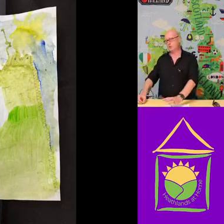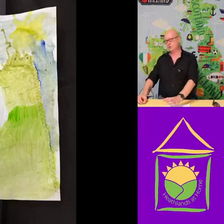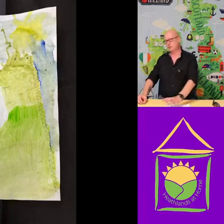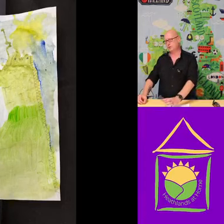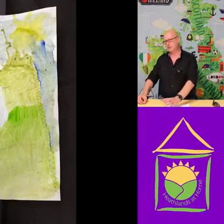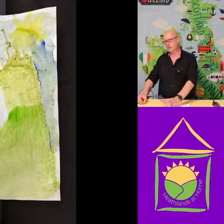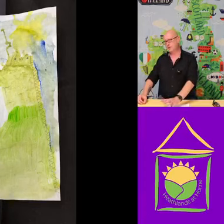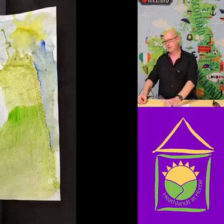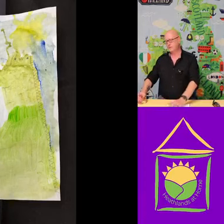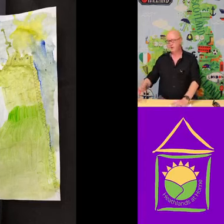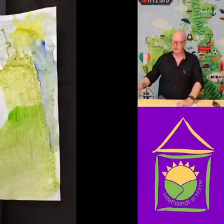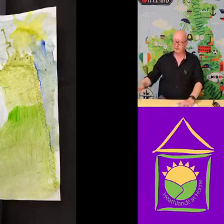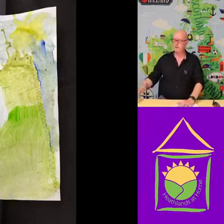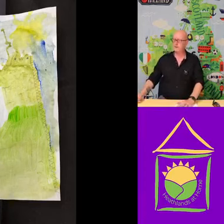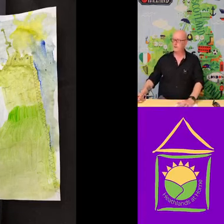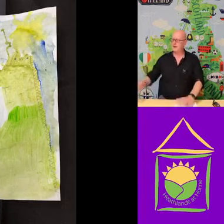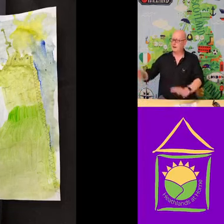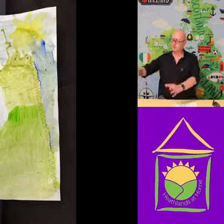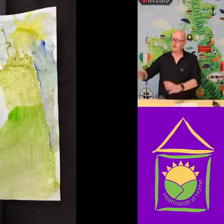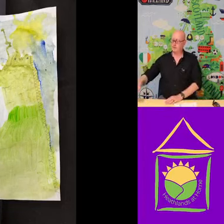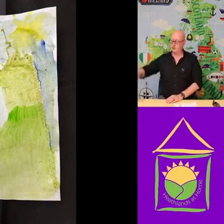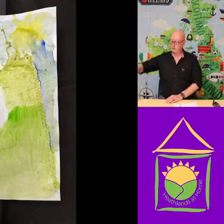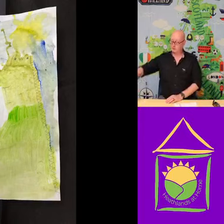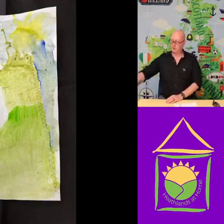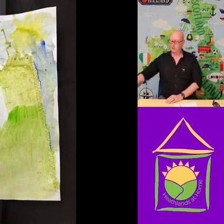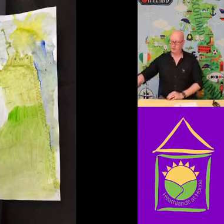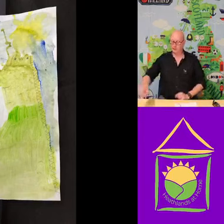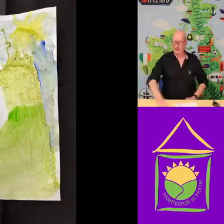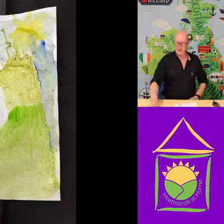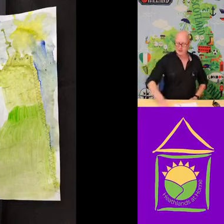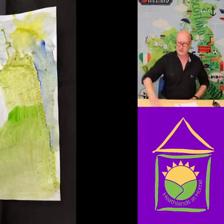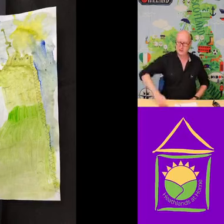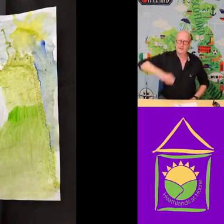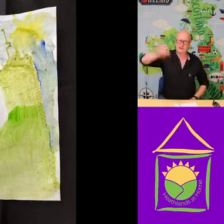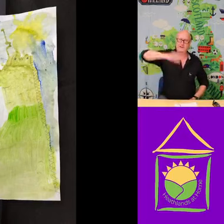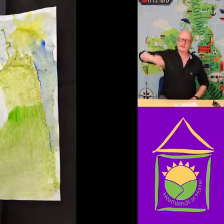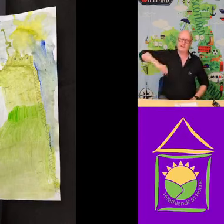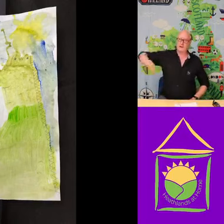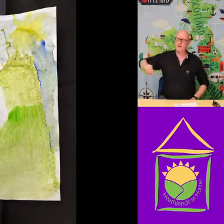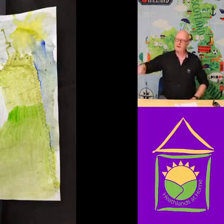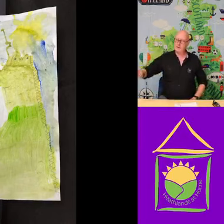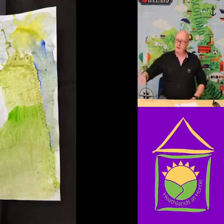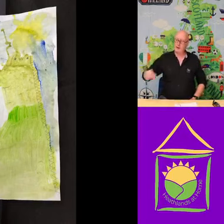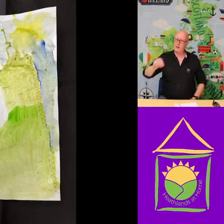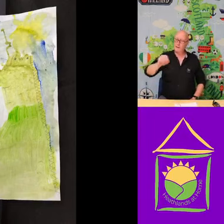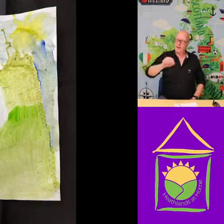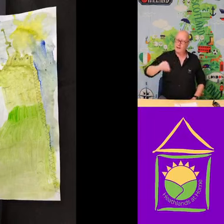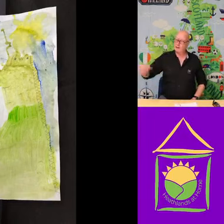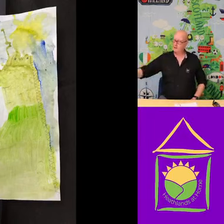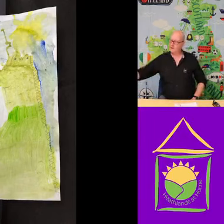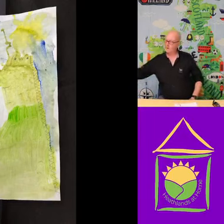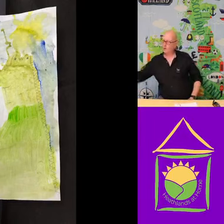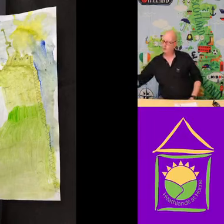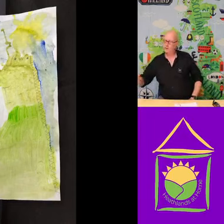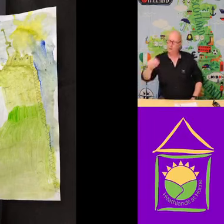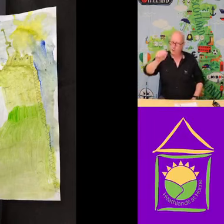stuff. Yeah? She has, hasn't she? Yeah, like previous, blum, blum, blum, paints, da, da, da, da, da, da, da, da, da. But now, paints, get that off, bit of water.